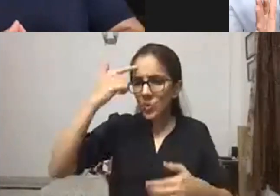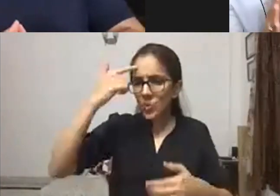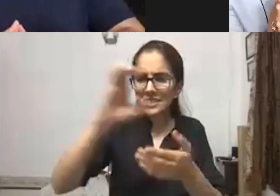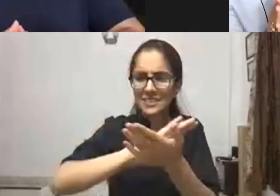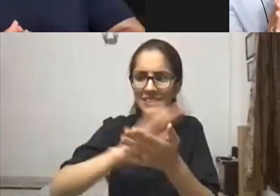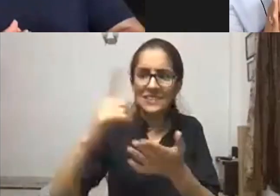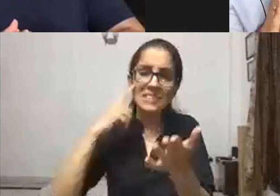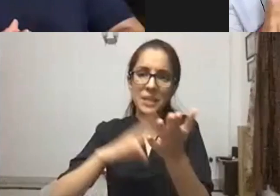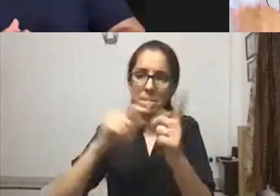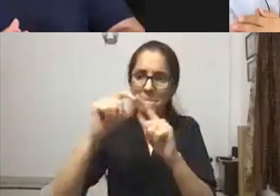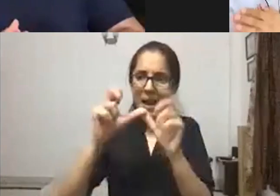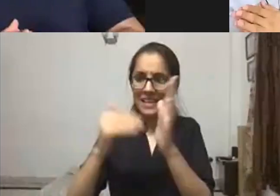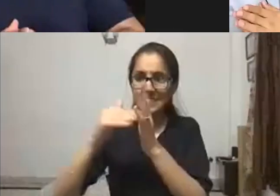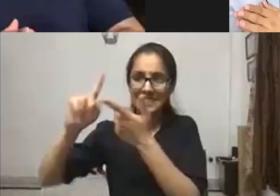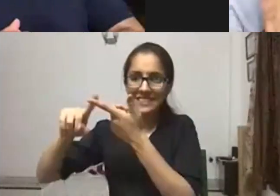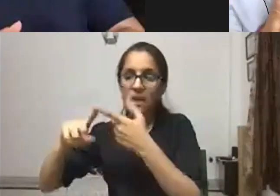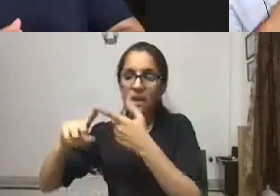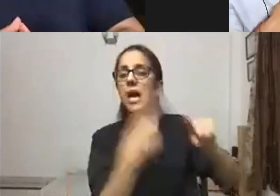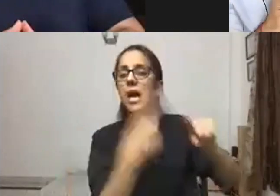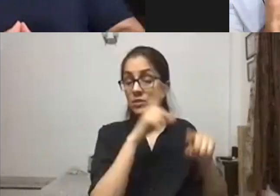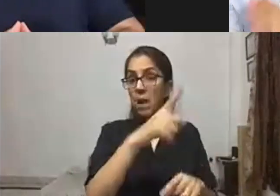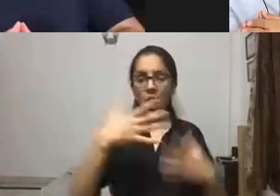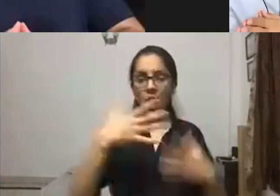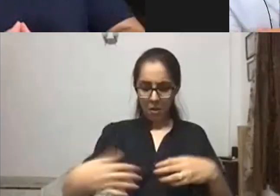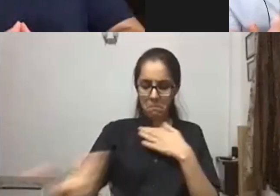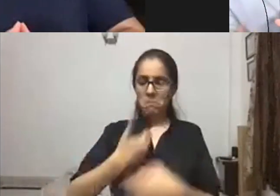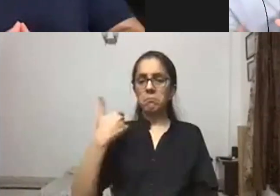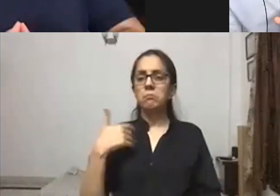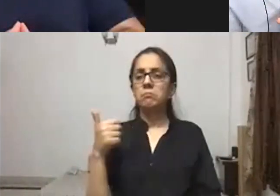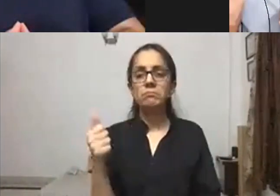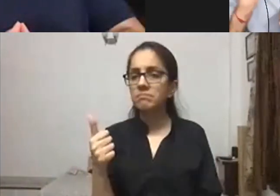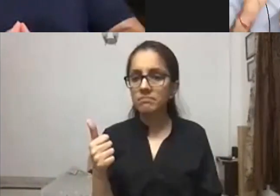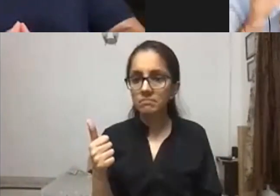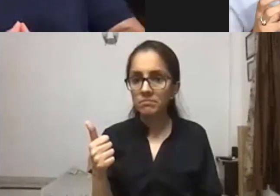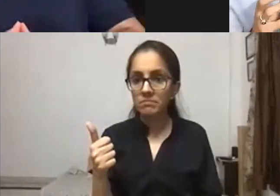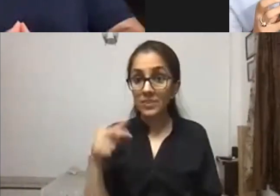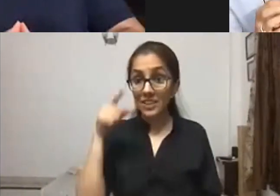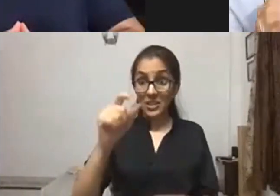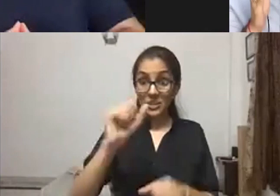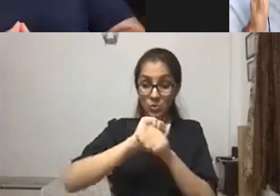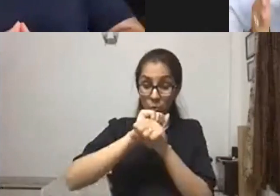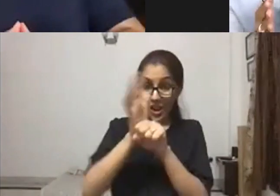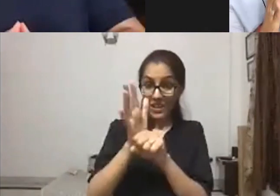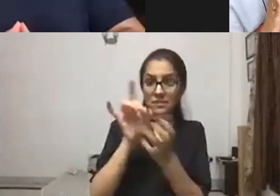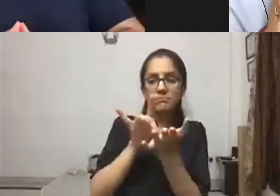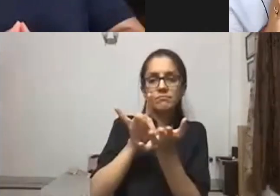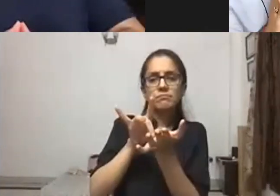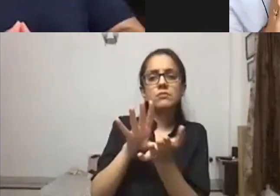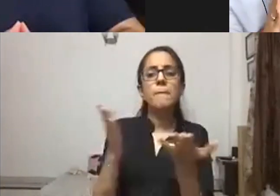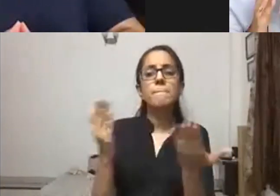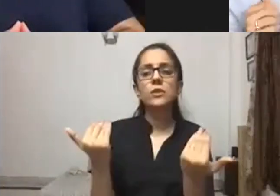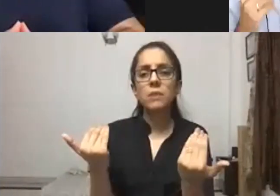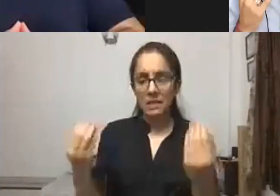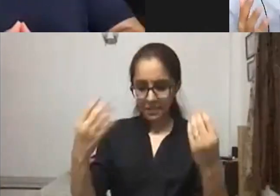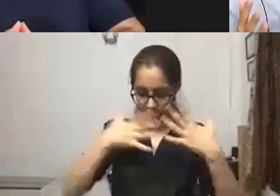that will not infect humans, but what it will do is it will take coronavirus and teach our body